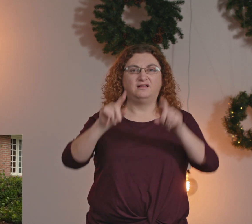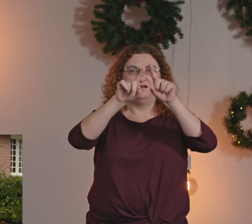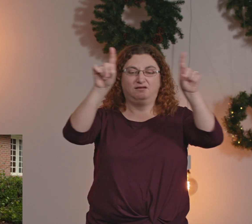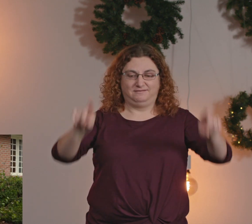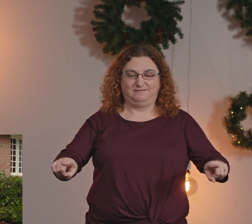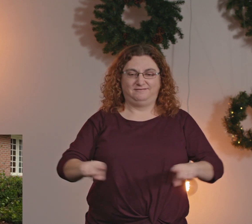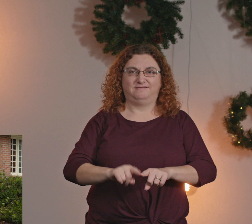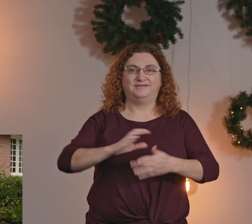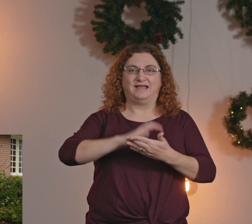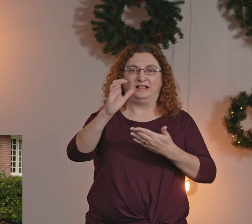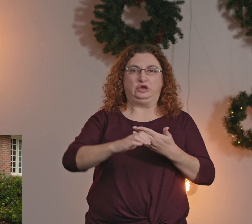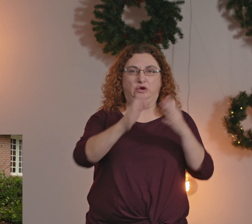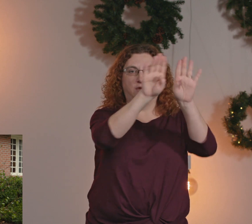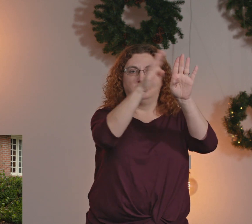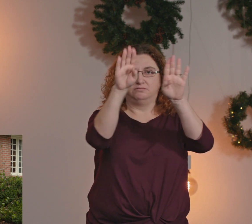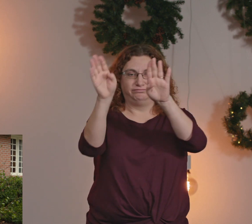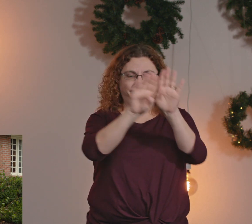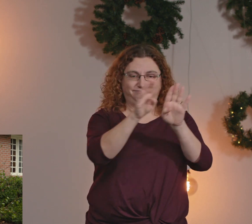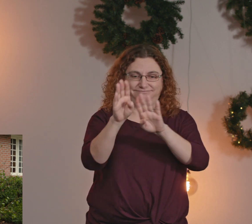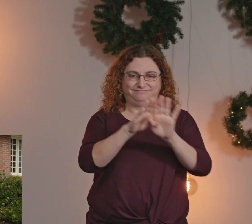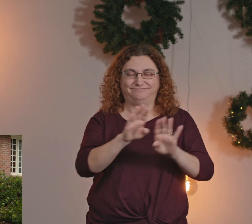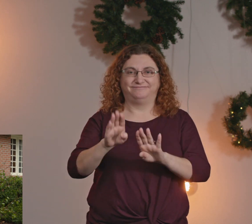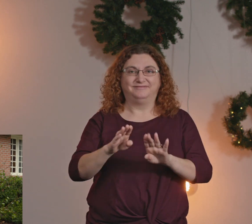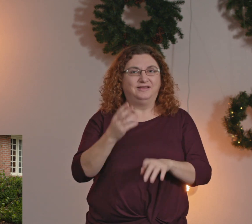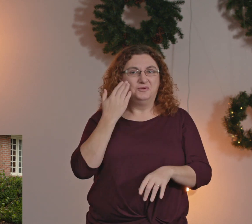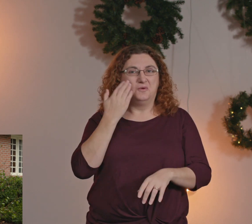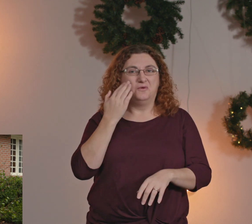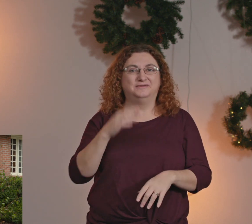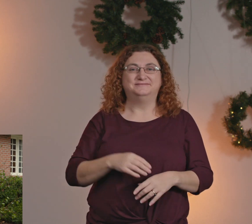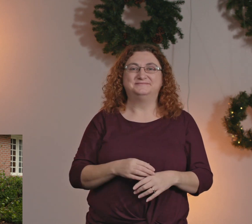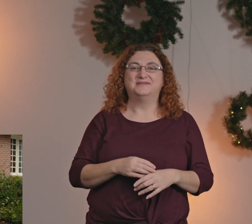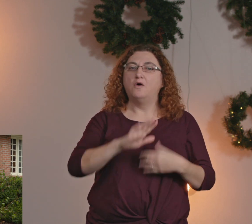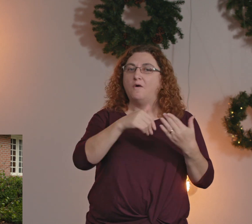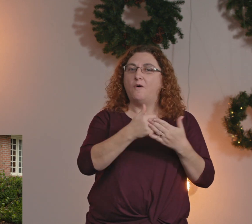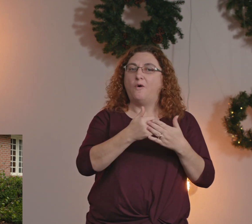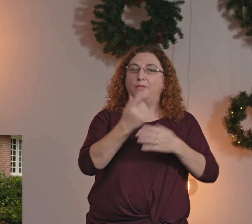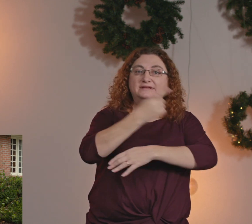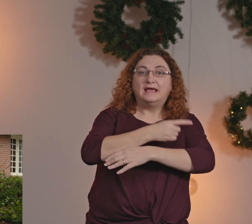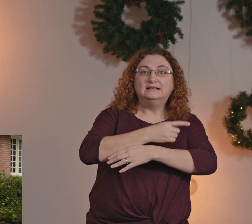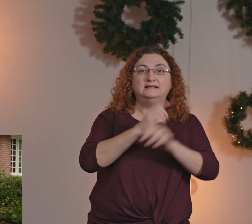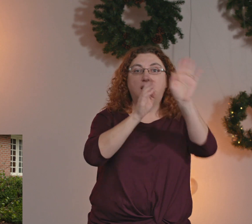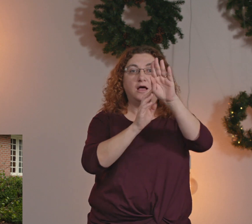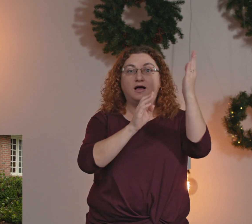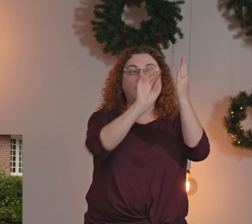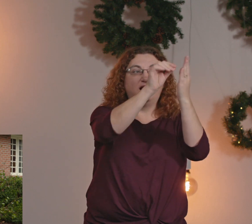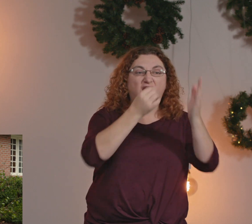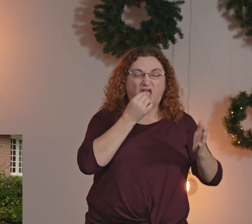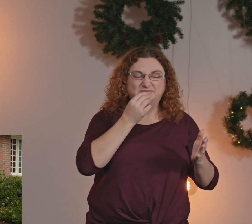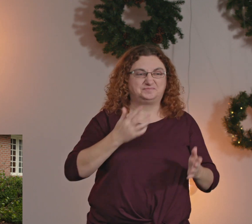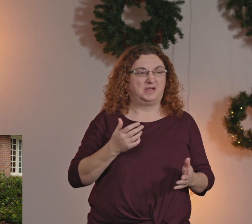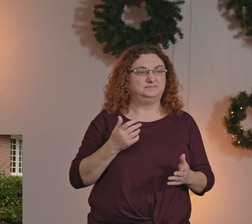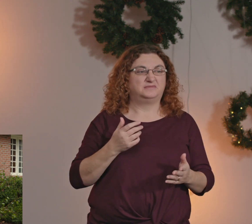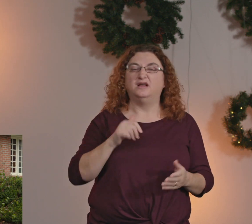chocolate calendar with little perforated boxes for the days of the month, and you would eat a little piece of terrible tasting